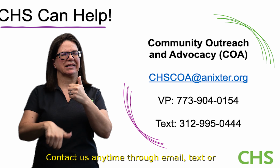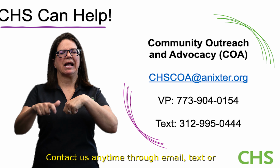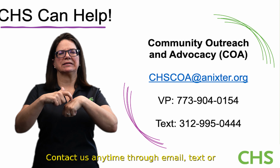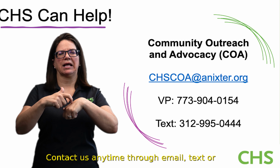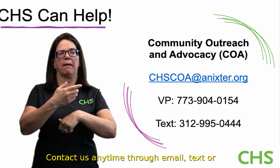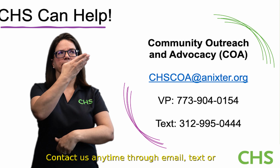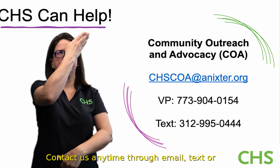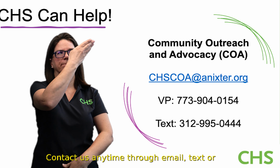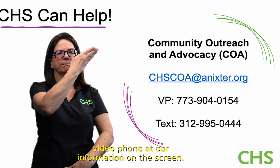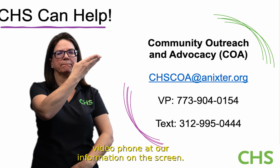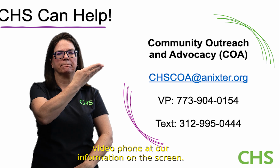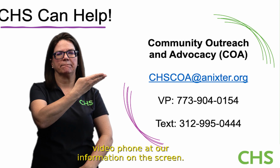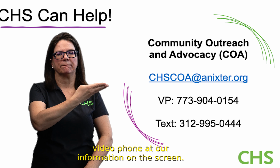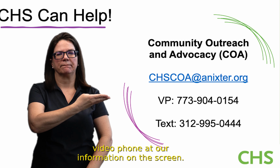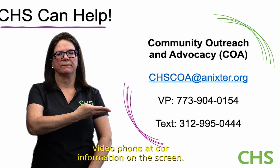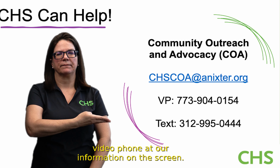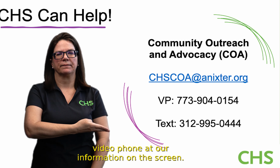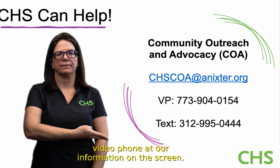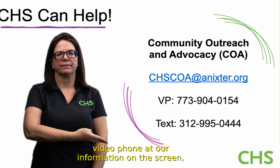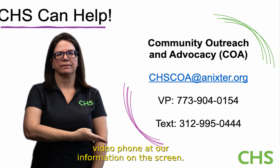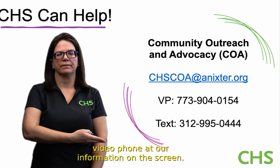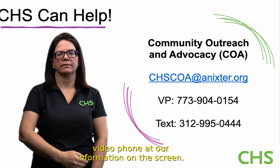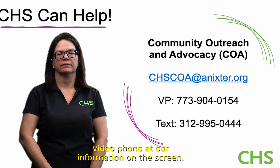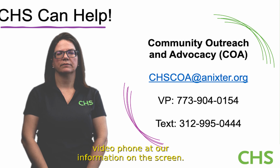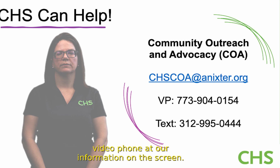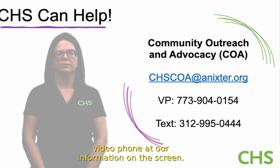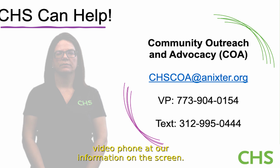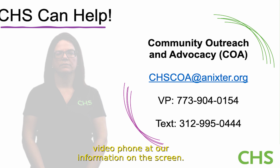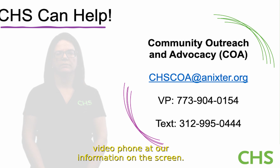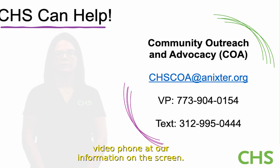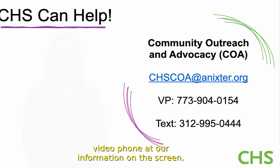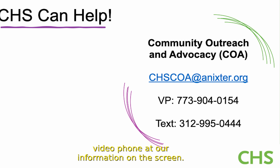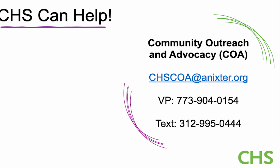email, text, or video phone at our information on the screen.